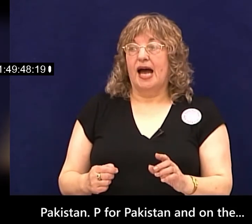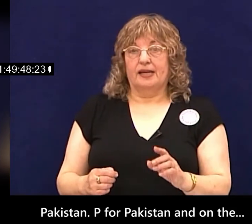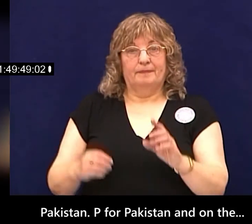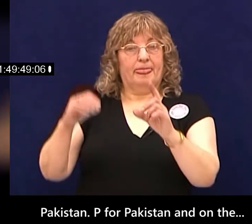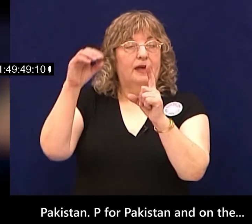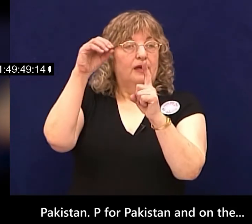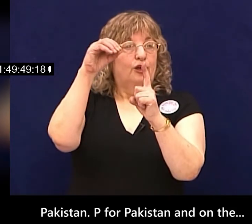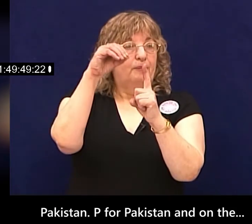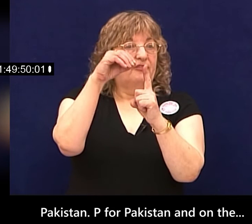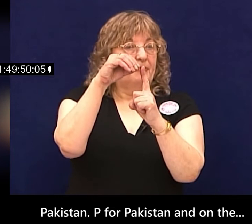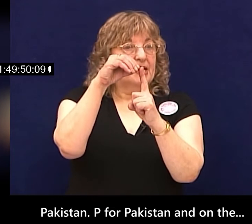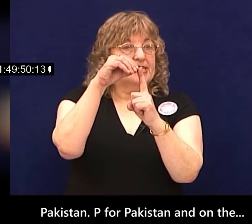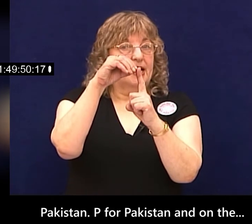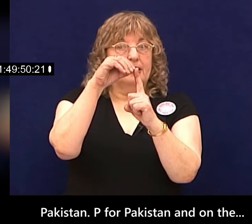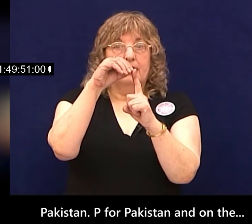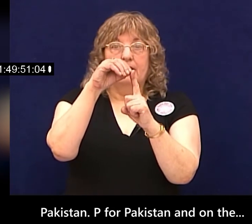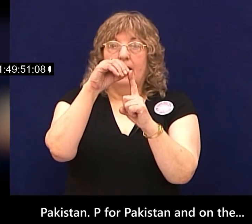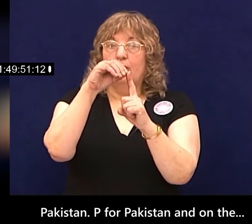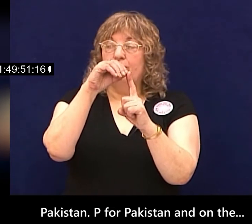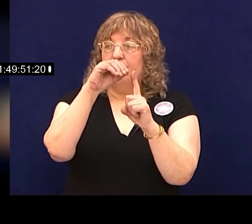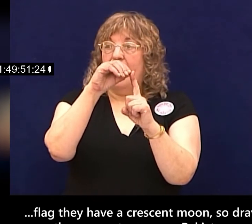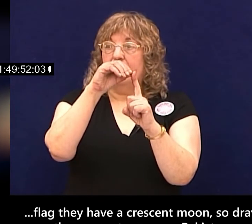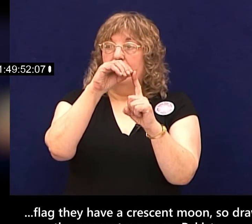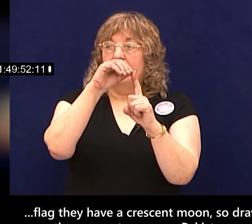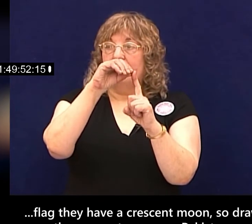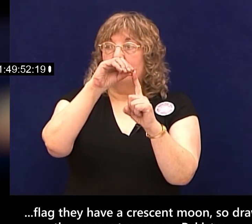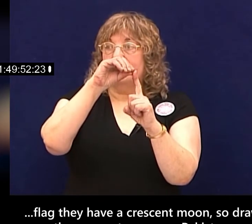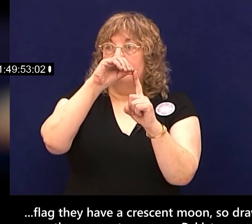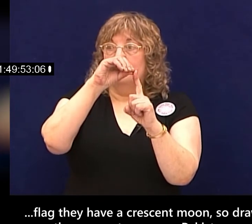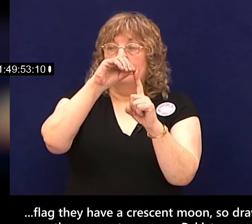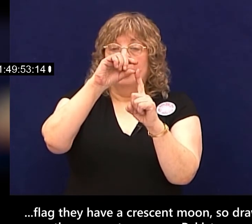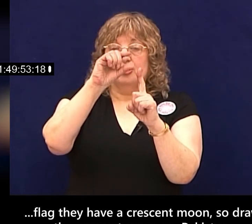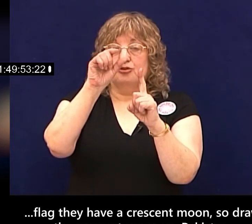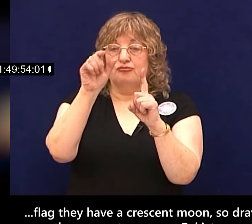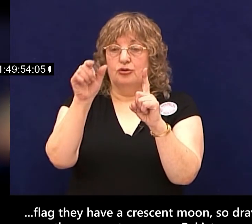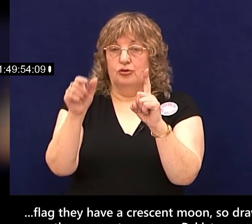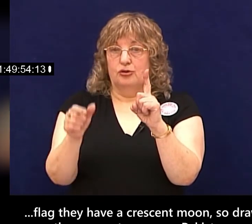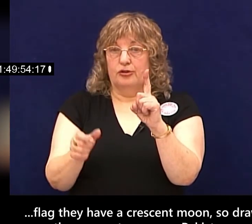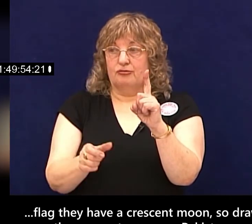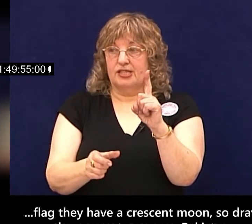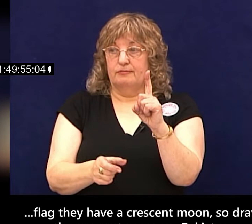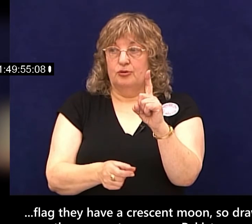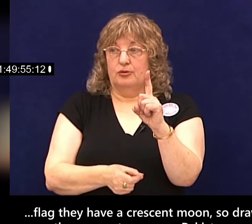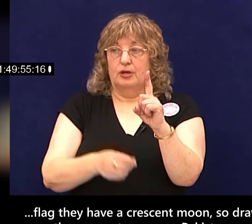Pakistan. P for Pakistan. And on the flag, they have a crescent moon. So draw the crescent moon.